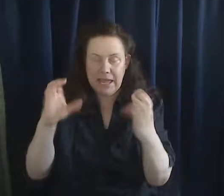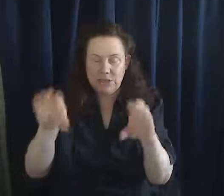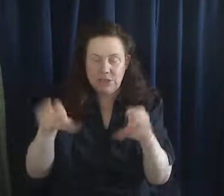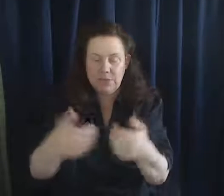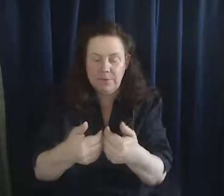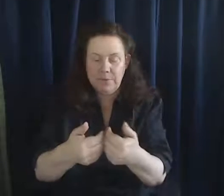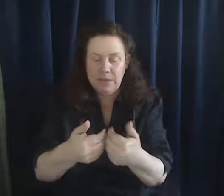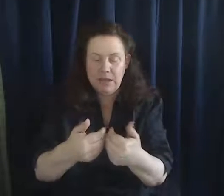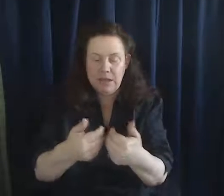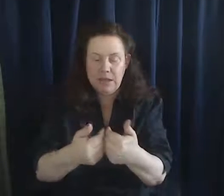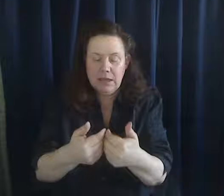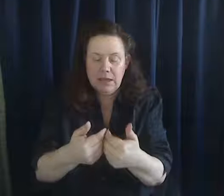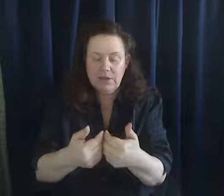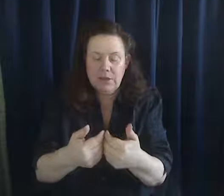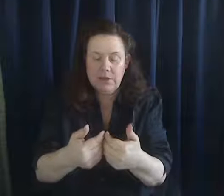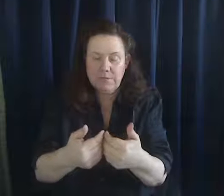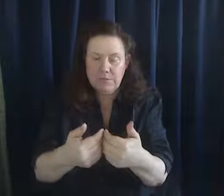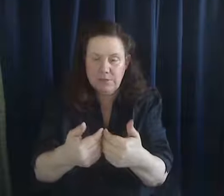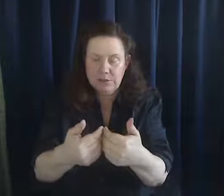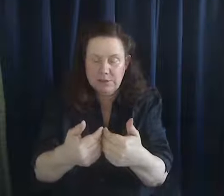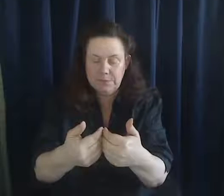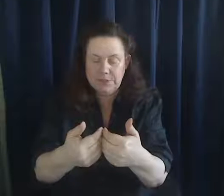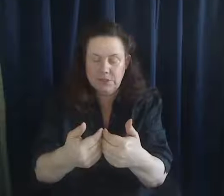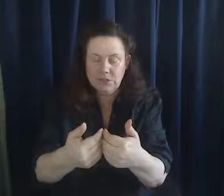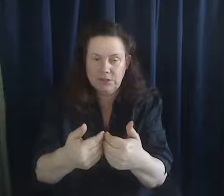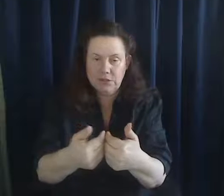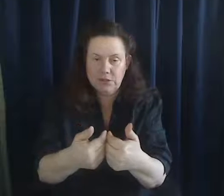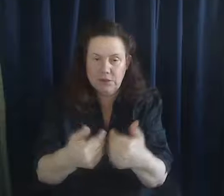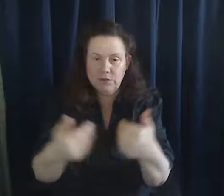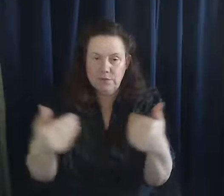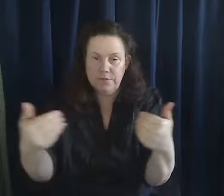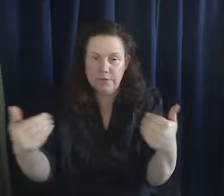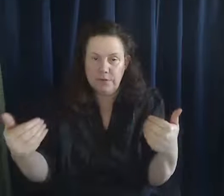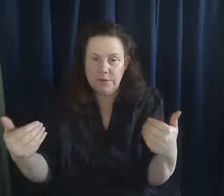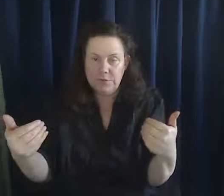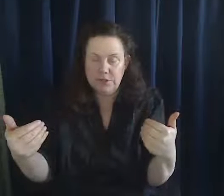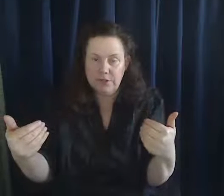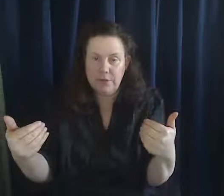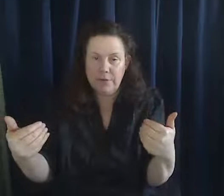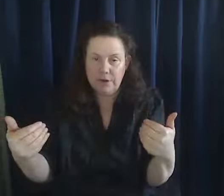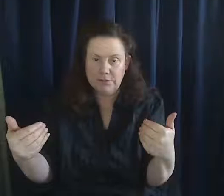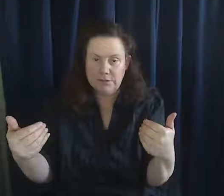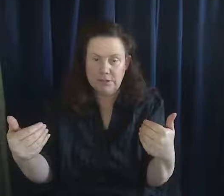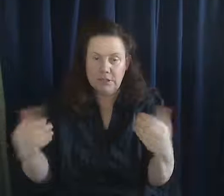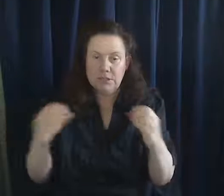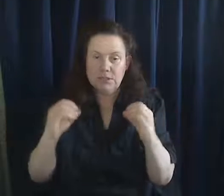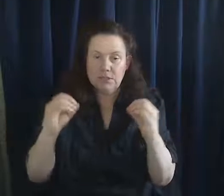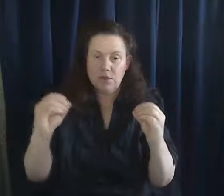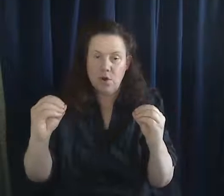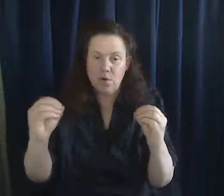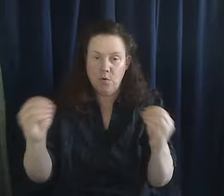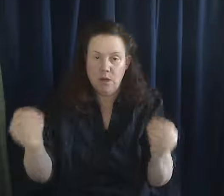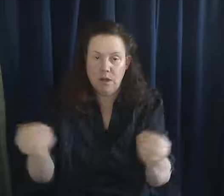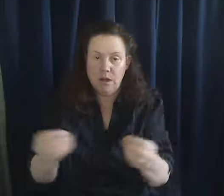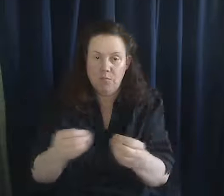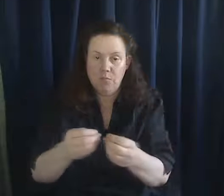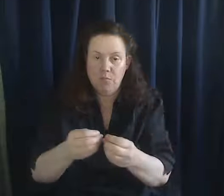hand shape, and you have your fingertips touching each other and you move them away from each other, apart. No